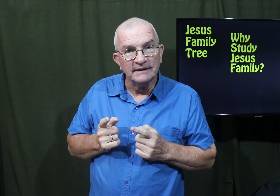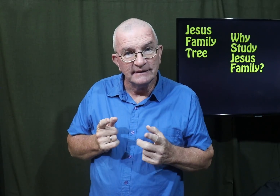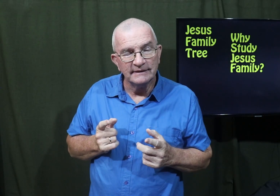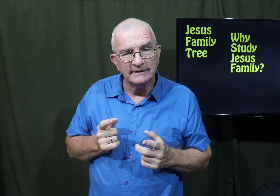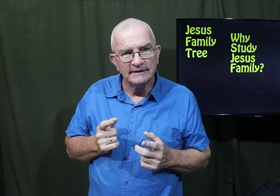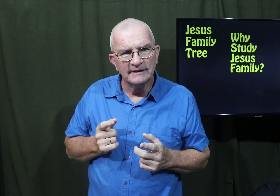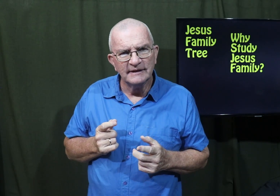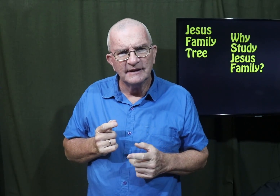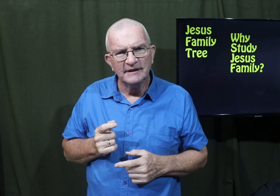they live?